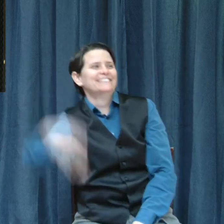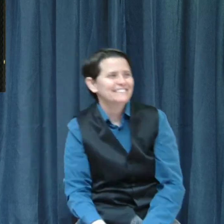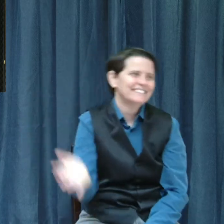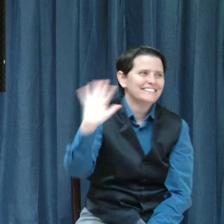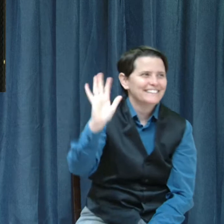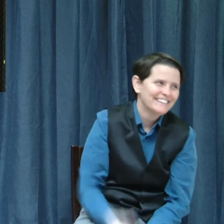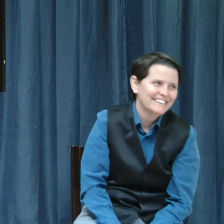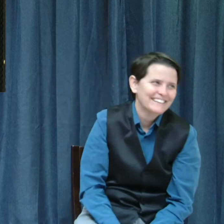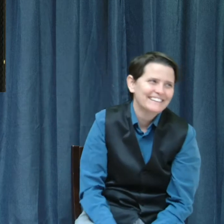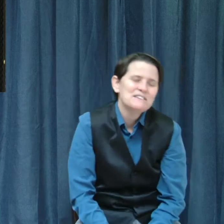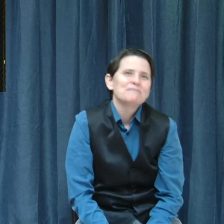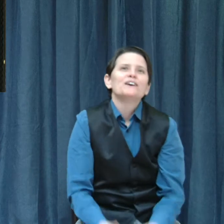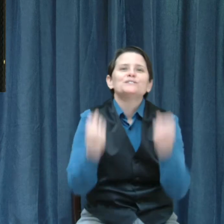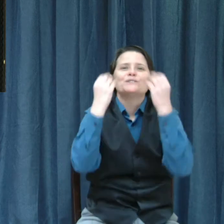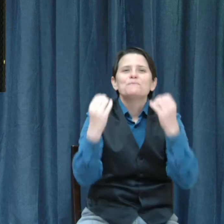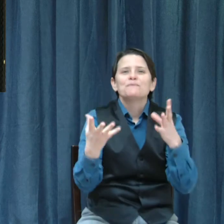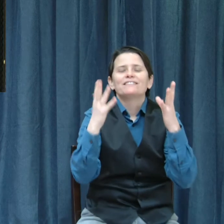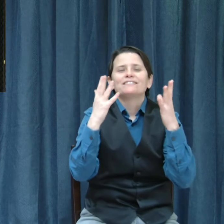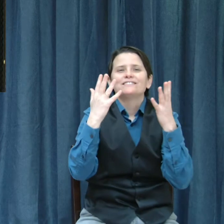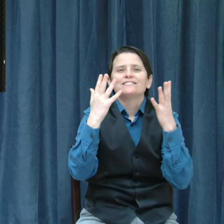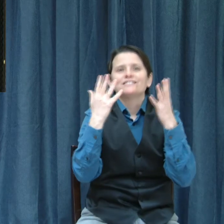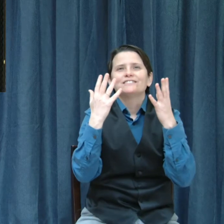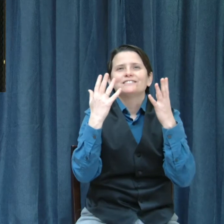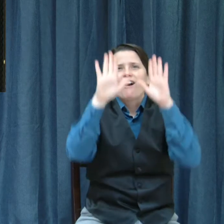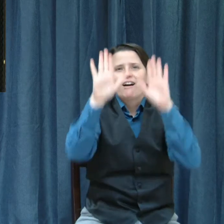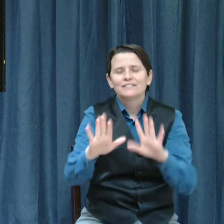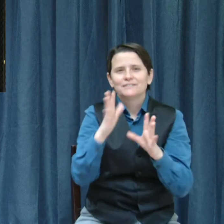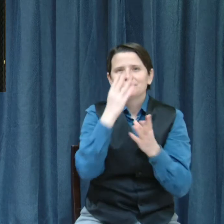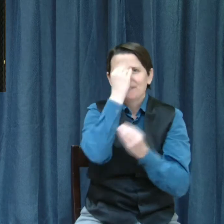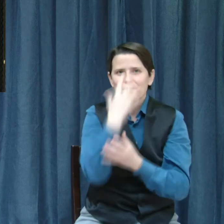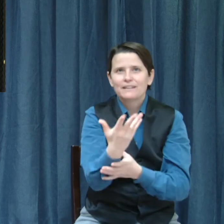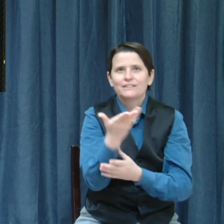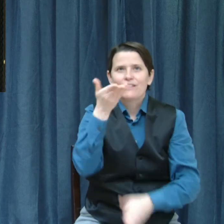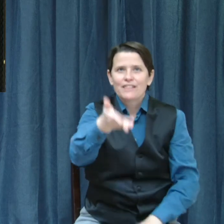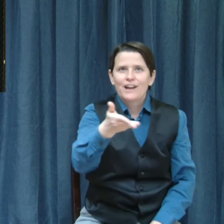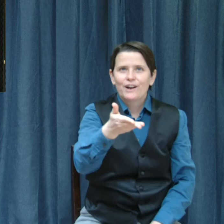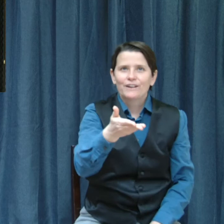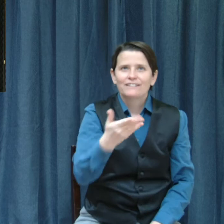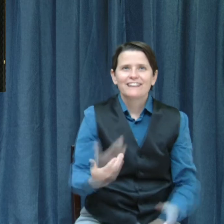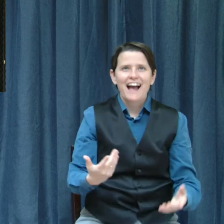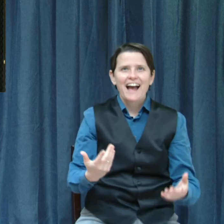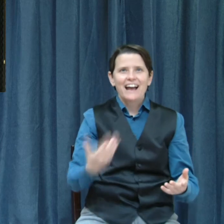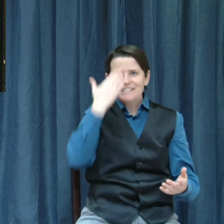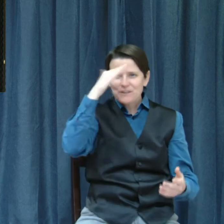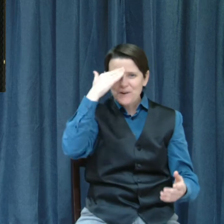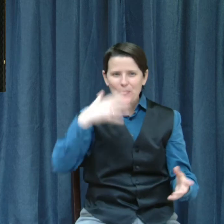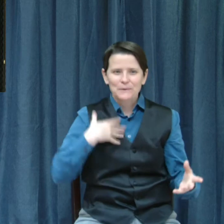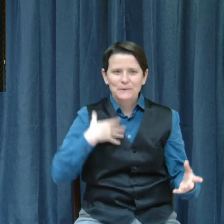great nuggets in that, but love that last little bit about, I didn't know there were white people. So many white people